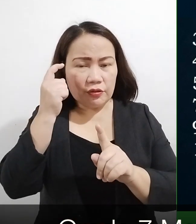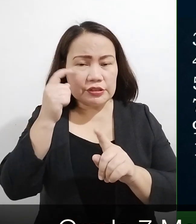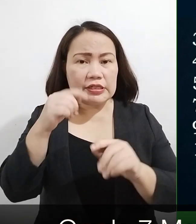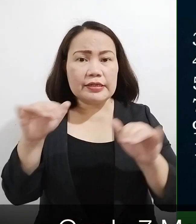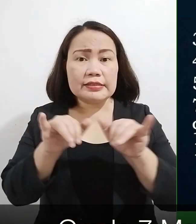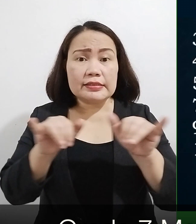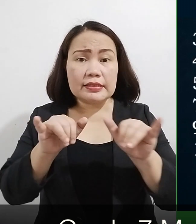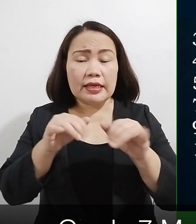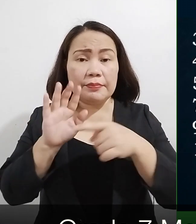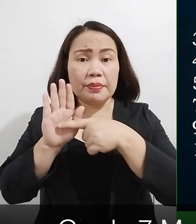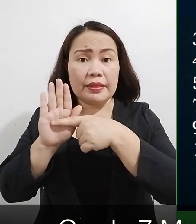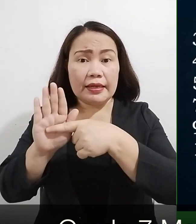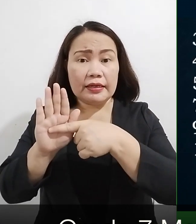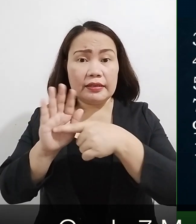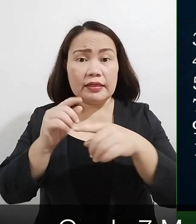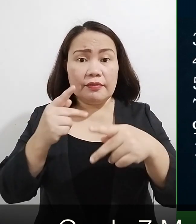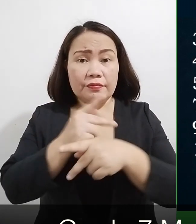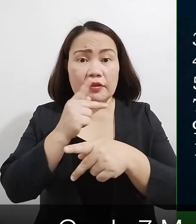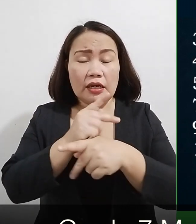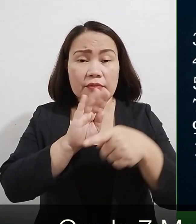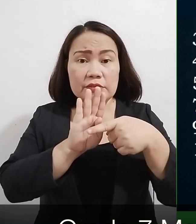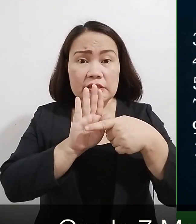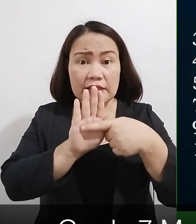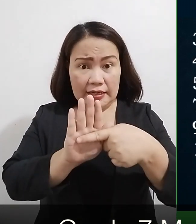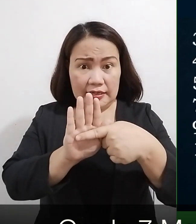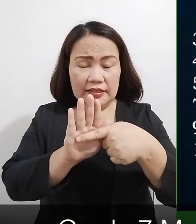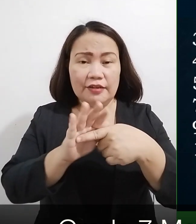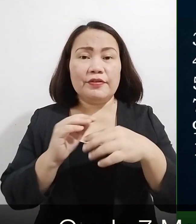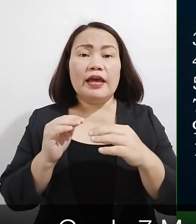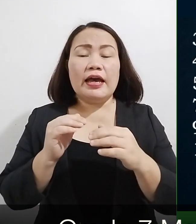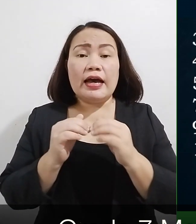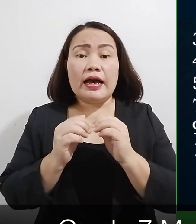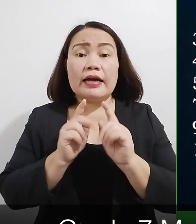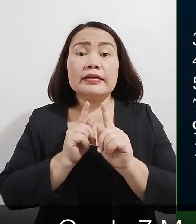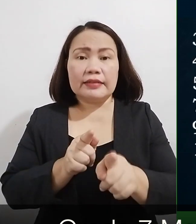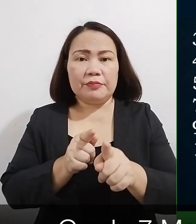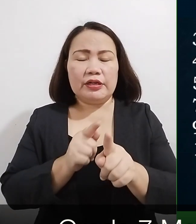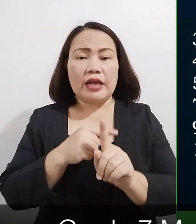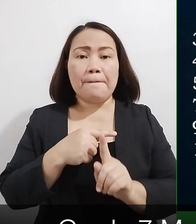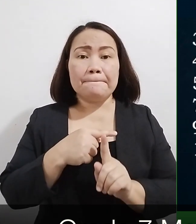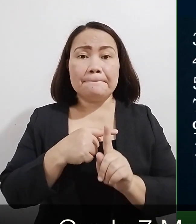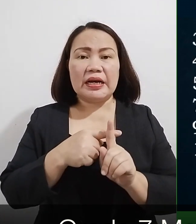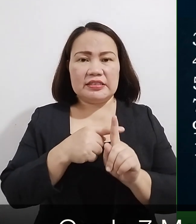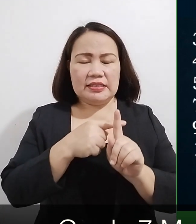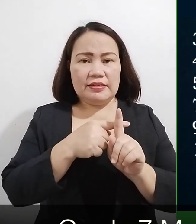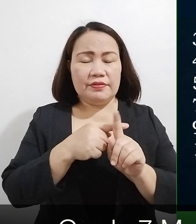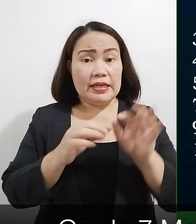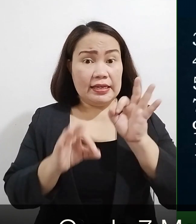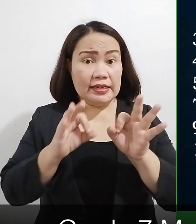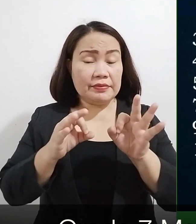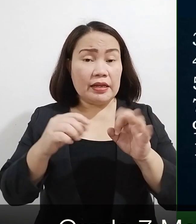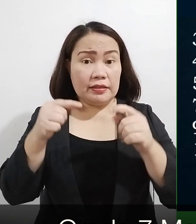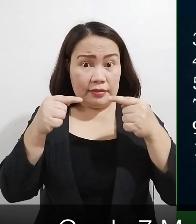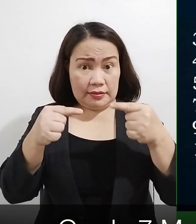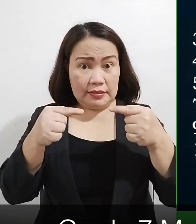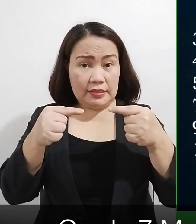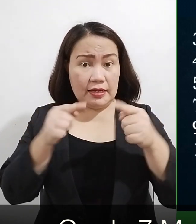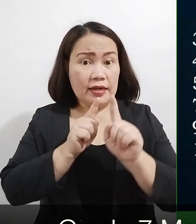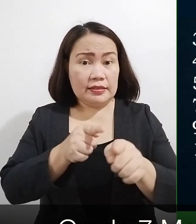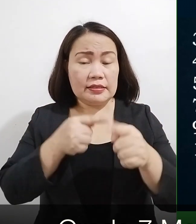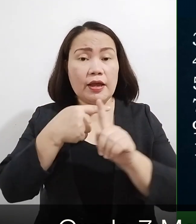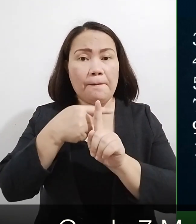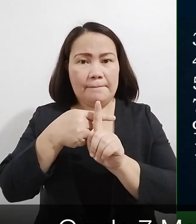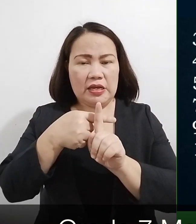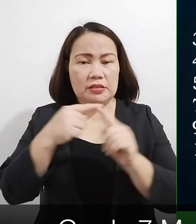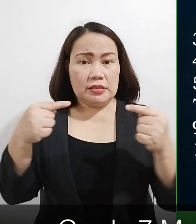they have the same sign. So, when we are multiplying numbers or integers with the same